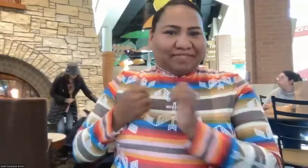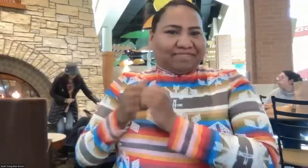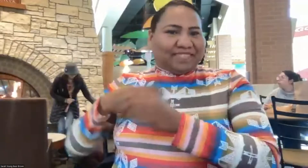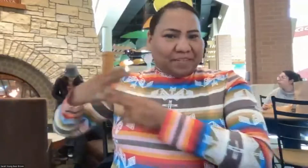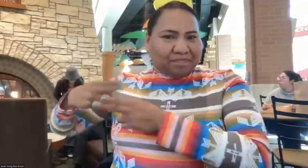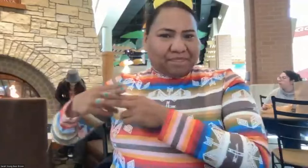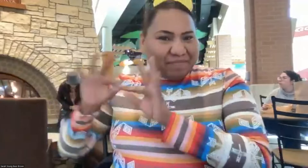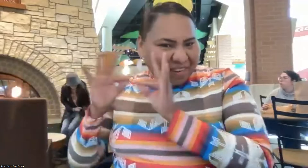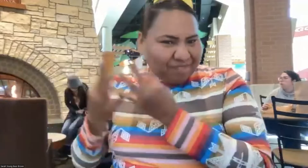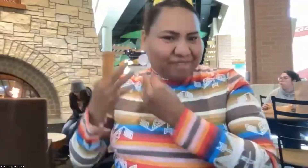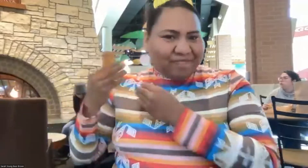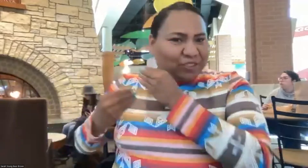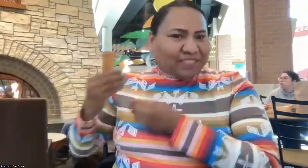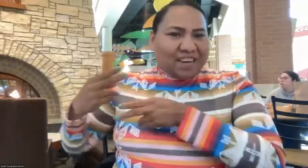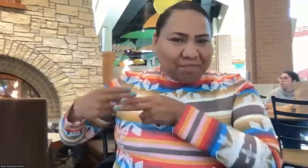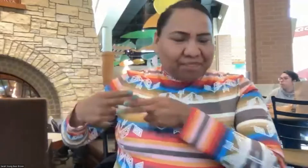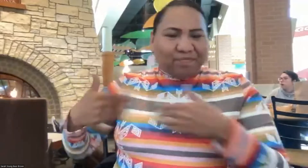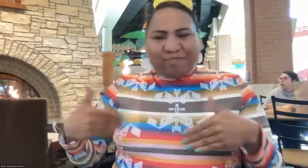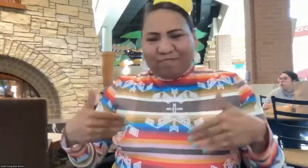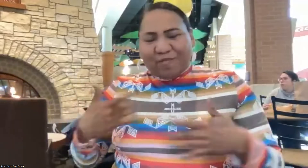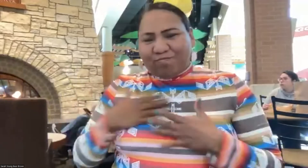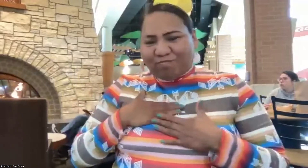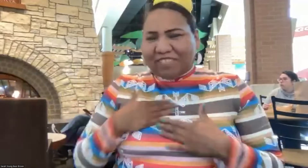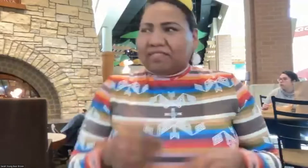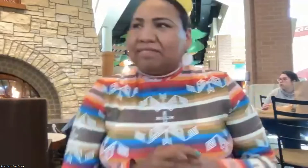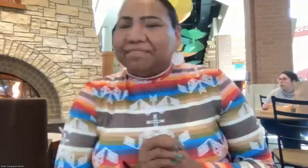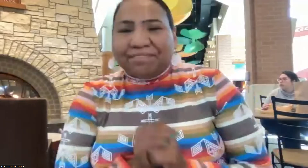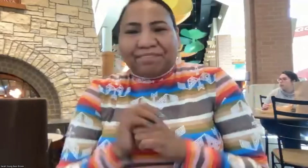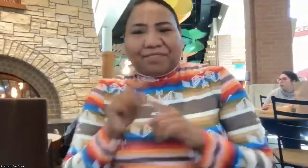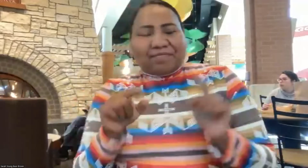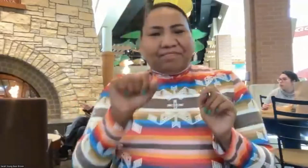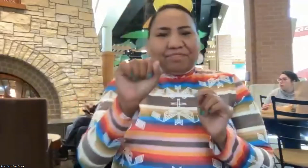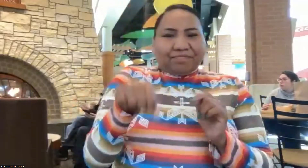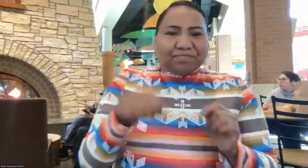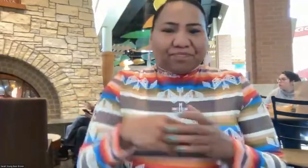to honor that part of my identity, my family, my traditions, and my people.